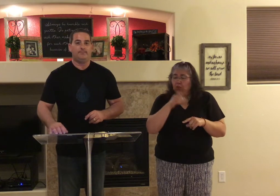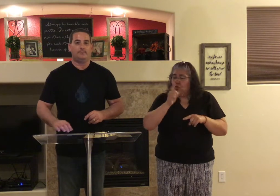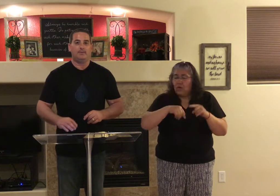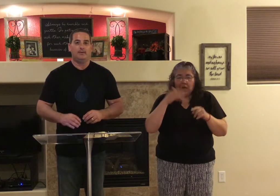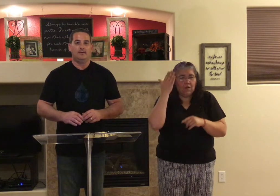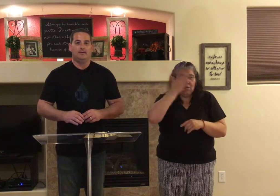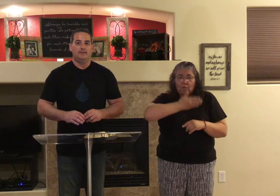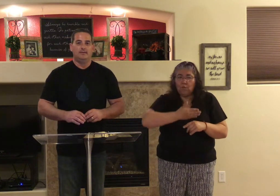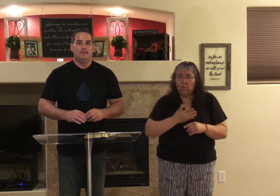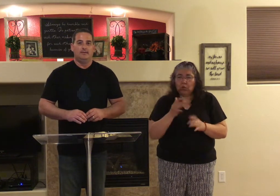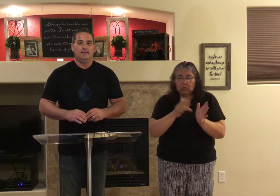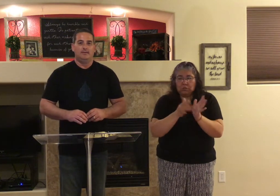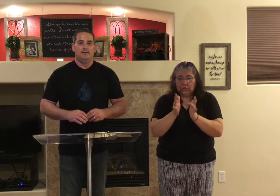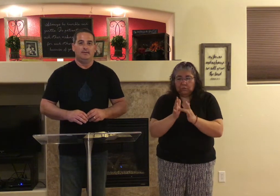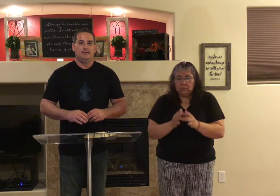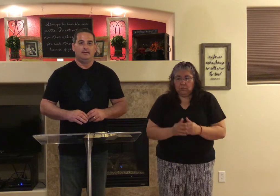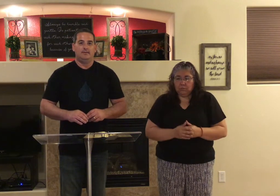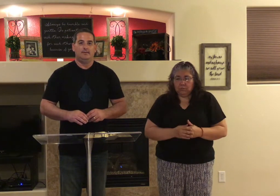him.